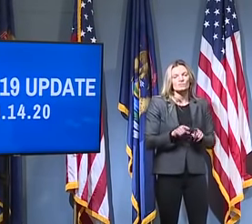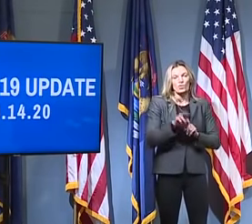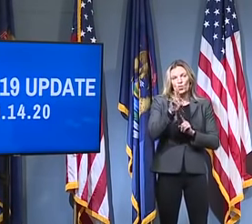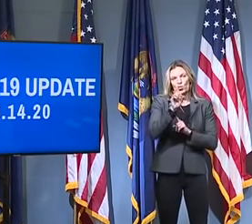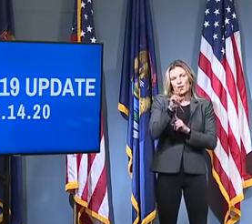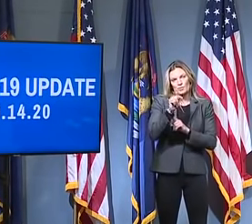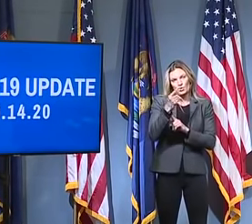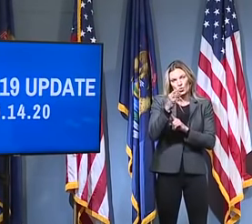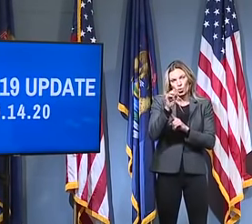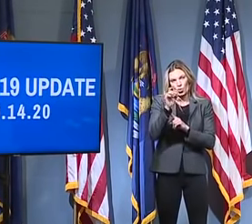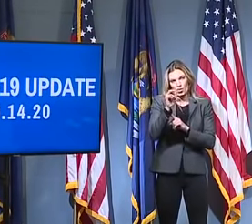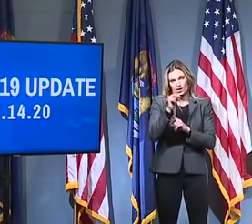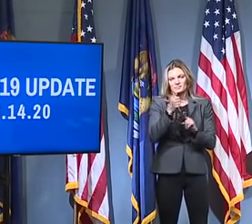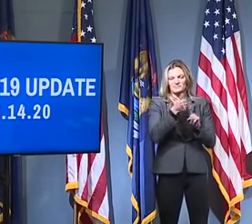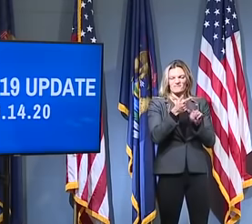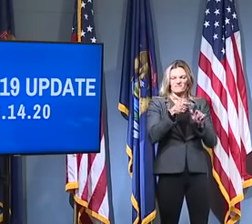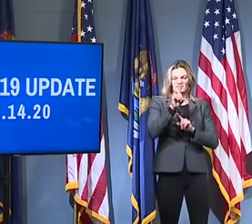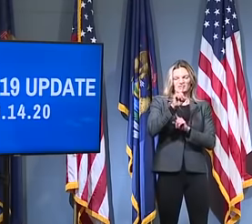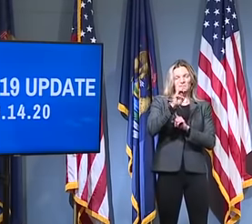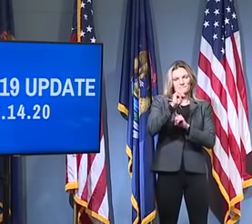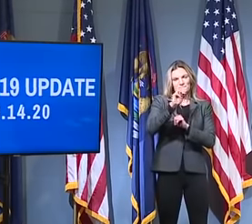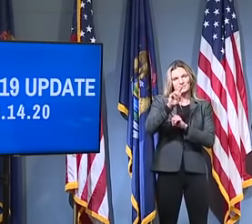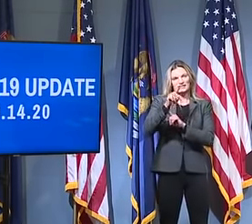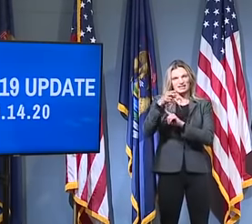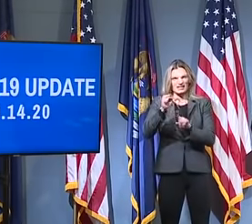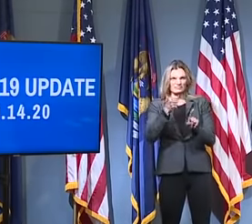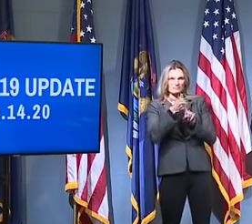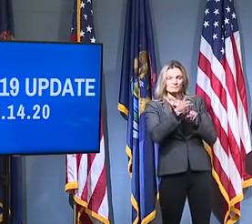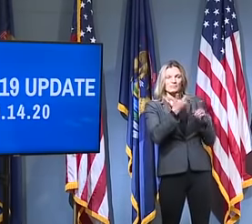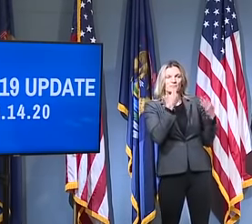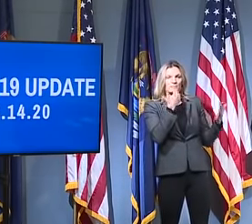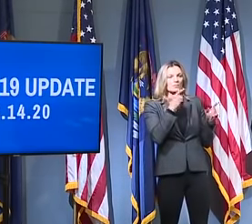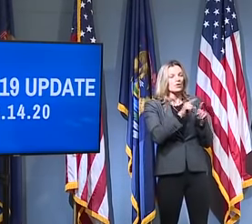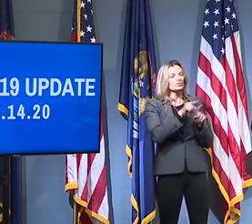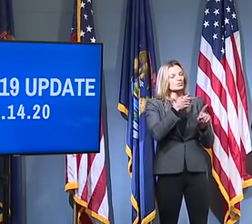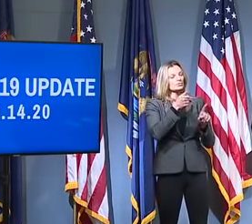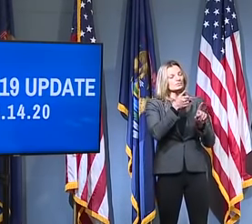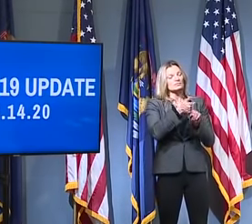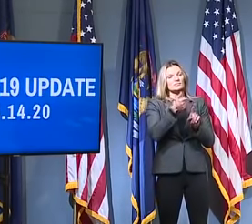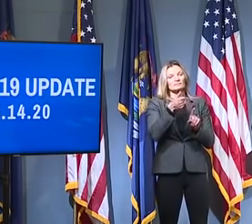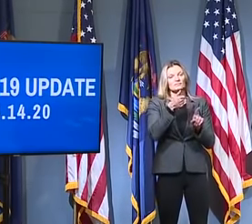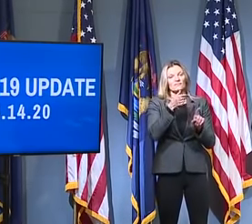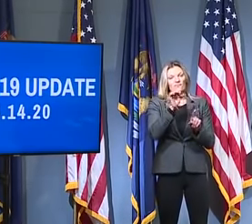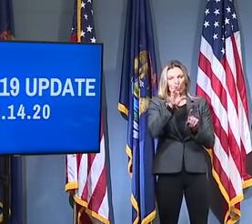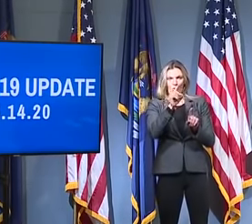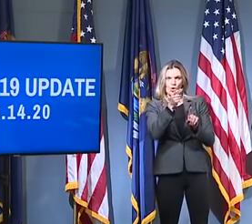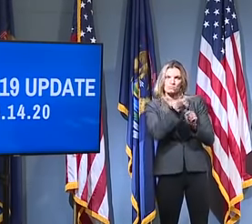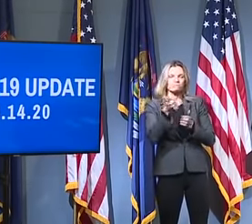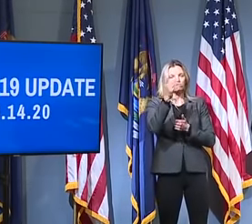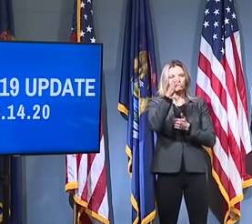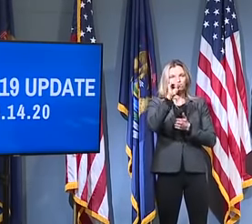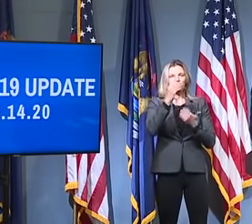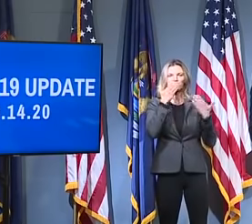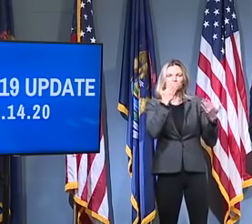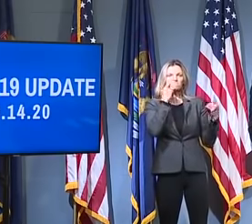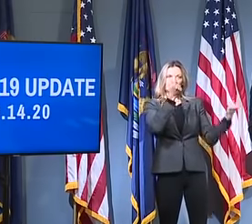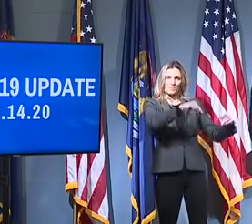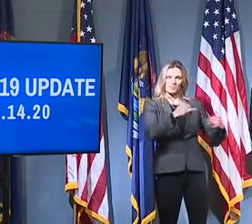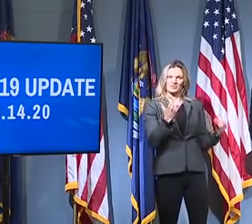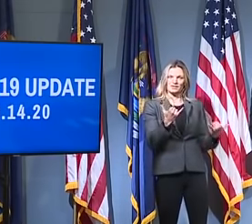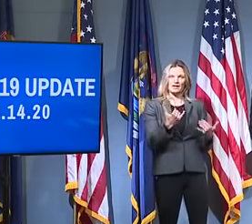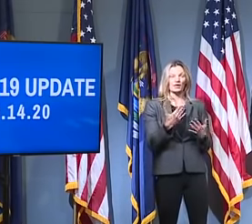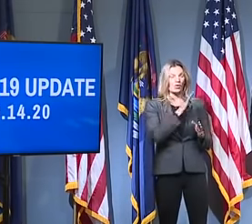from the Michigan Department of Health and Human Services, and Mr. Jim Hackett, the Chief Executive Officer of Ford. Thank you for being such a titan of industry and